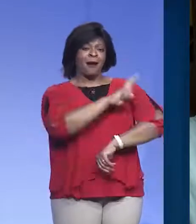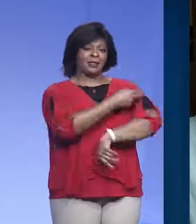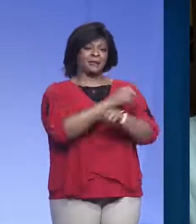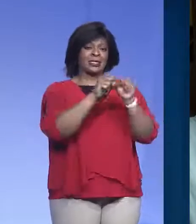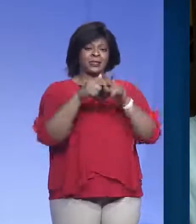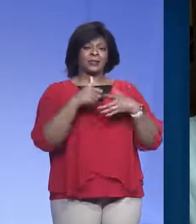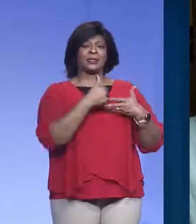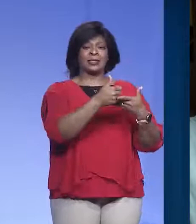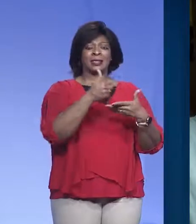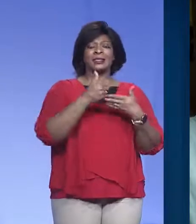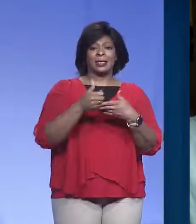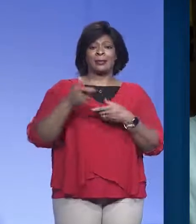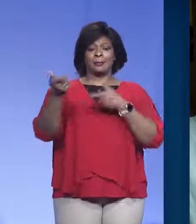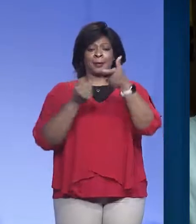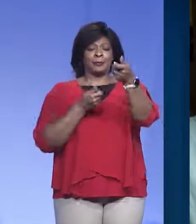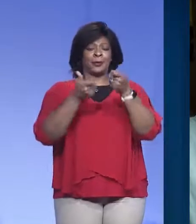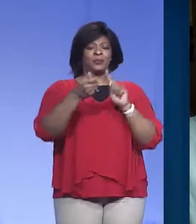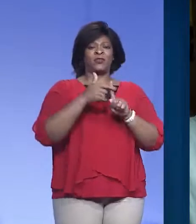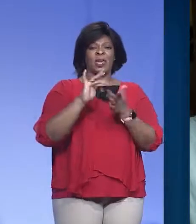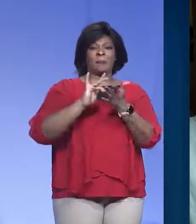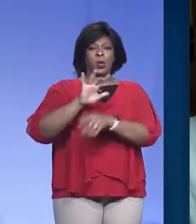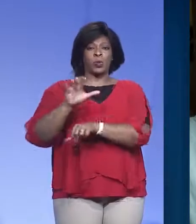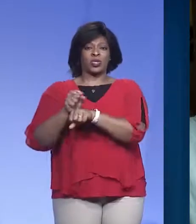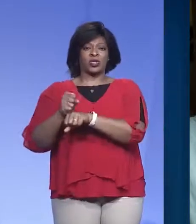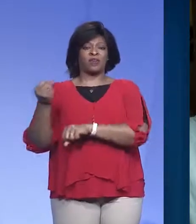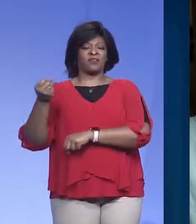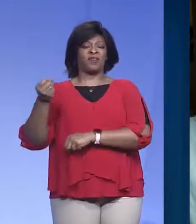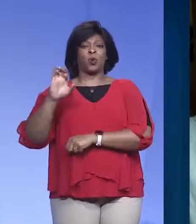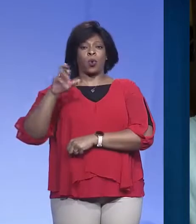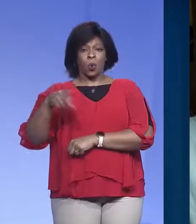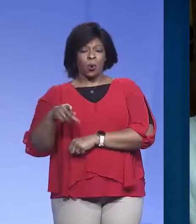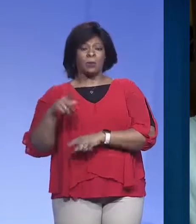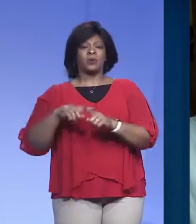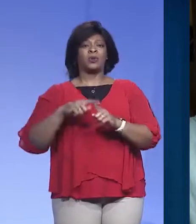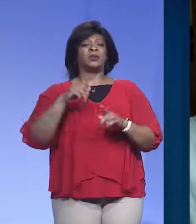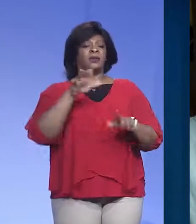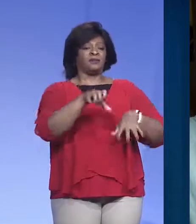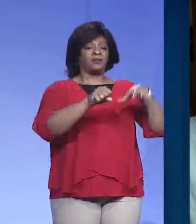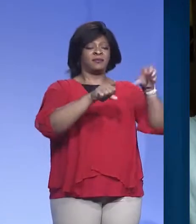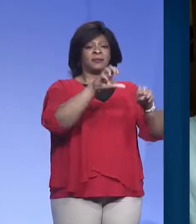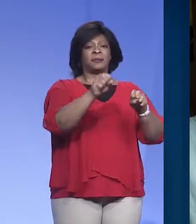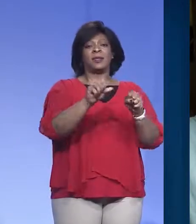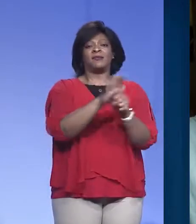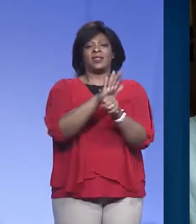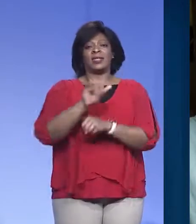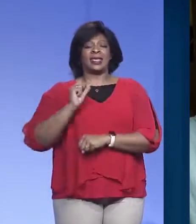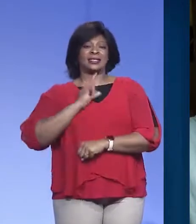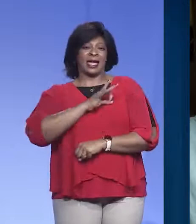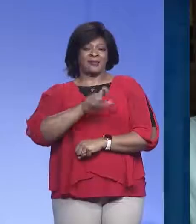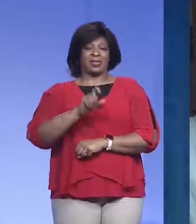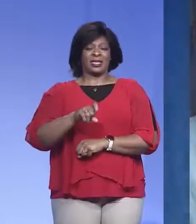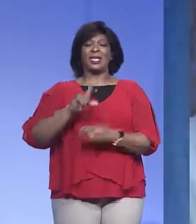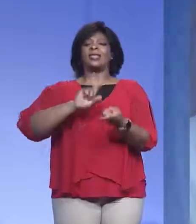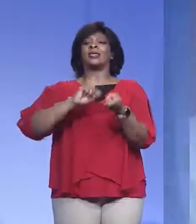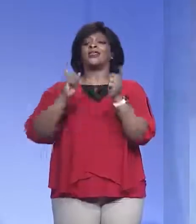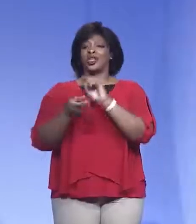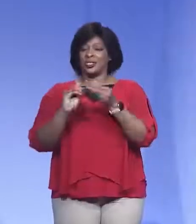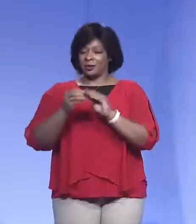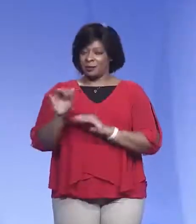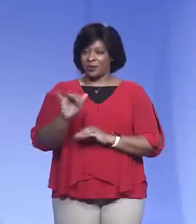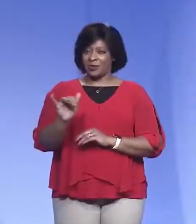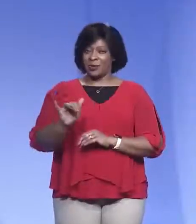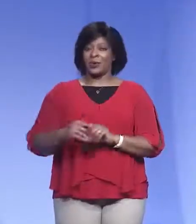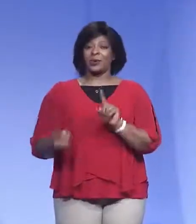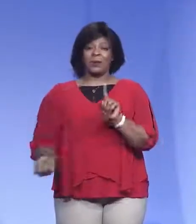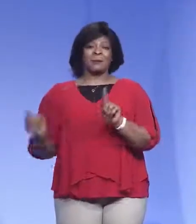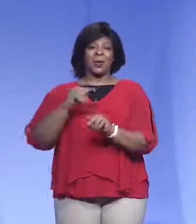and hospitals can pull from the Medical Reserve Corps to begin filling out those staff. So that's a changing number as well. But going